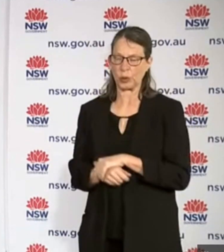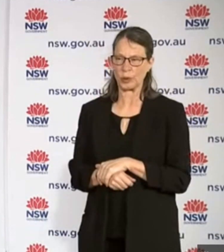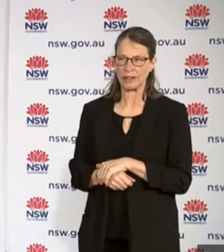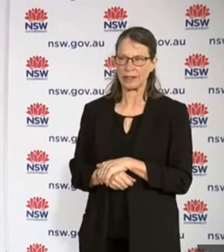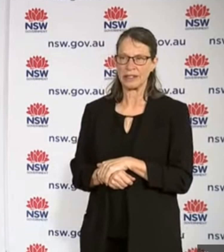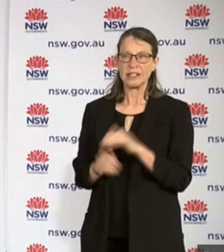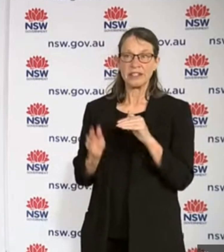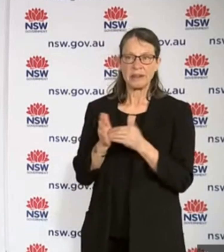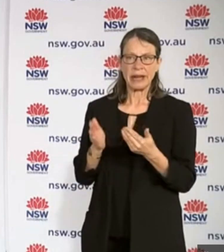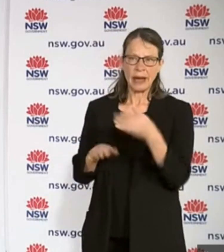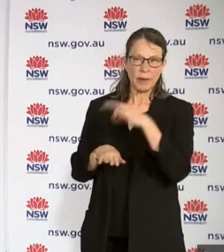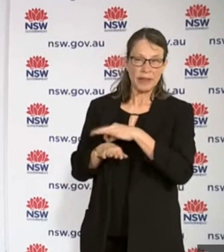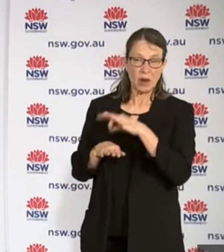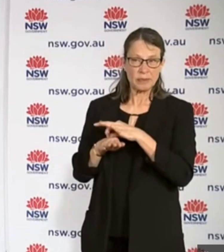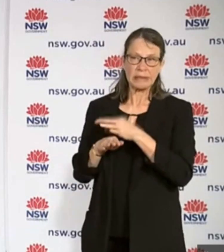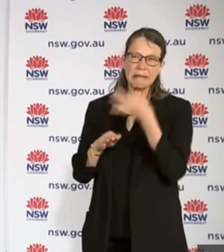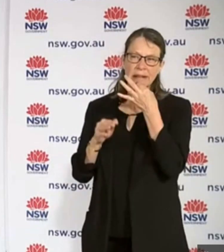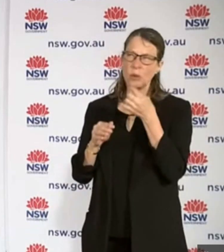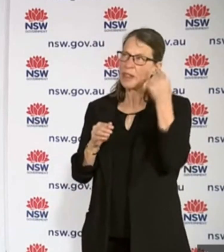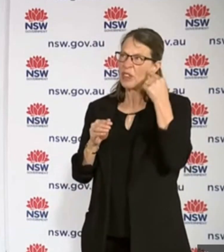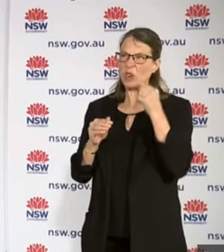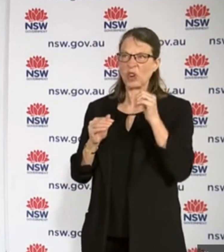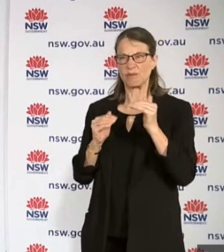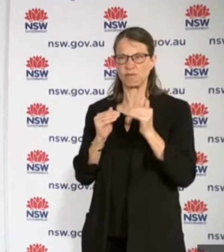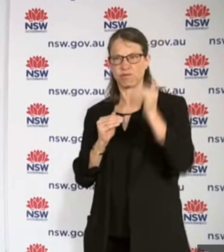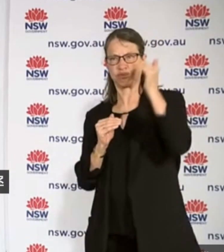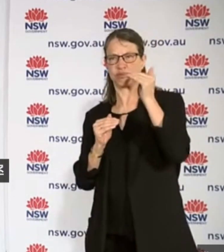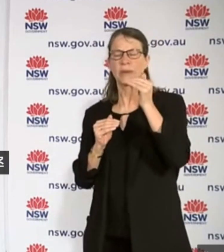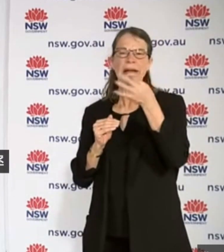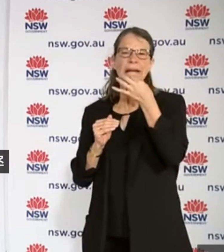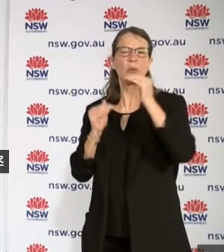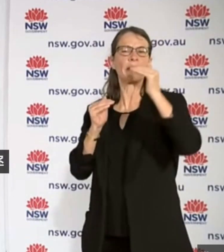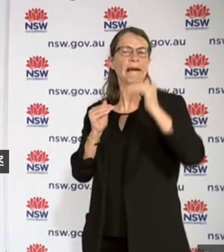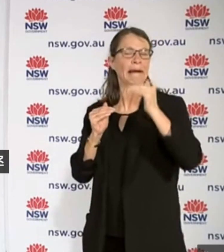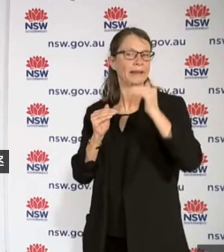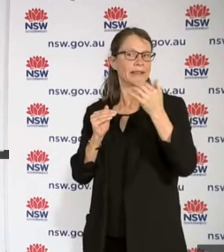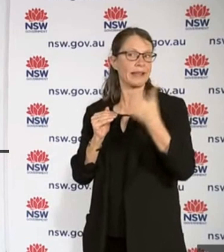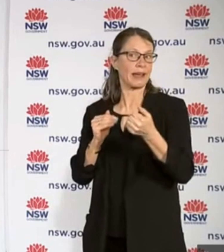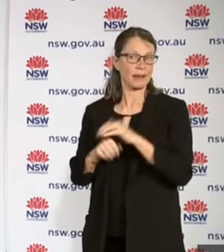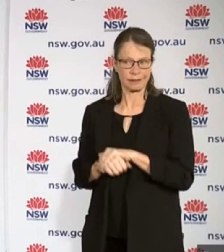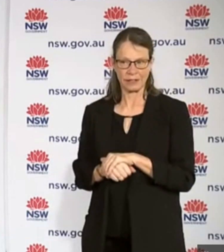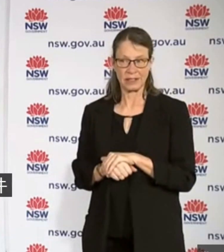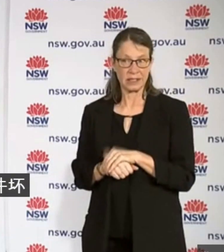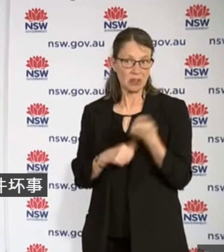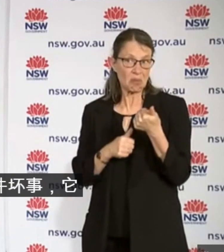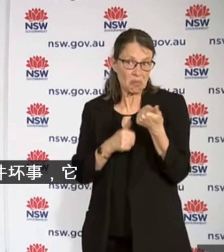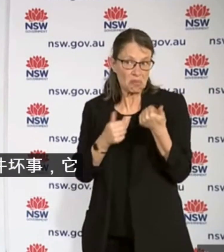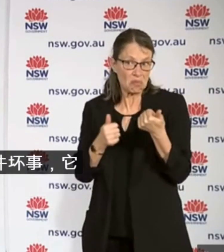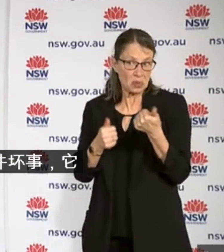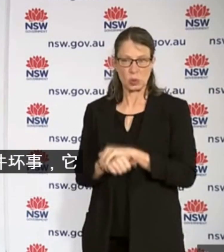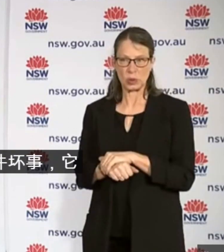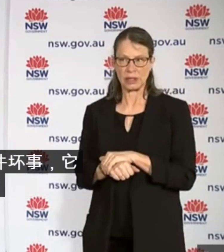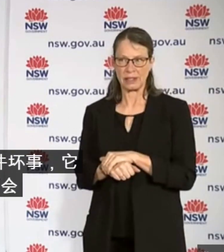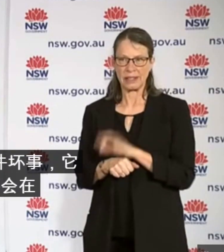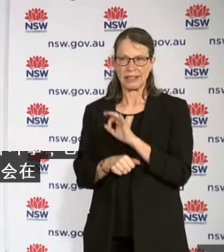we are slightly down on what we anticipated. The ICU admissions is slightly down on what the modelling showed, which is not a bad thing. It doesn't mean